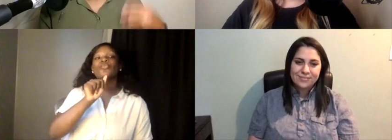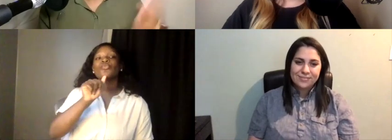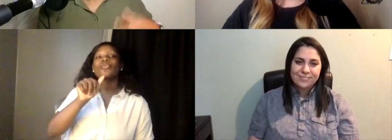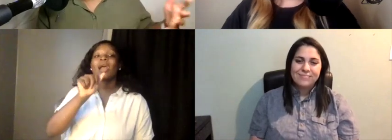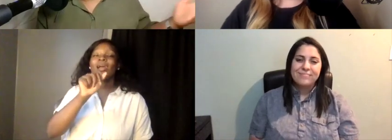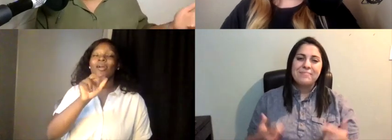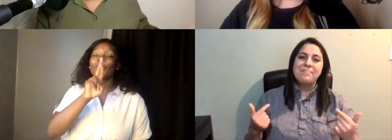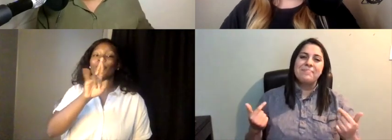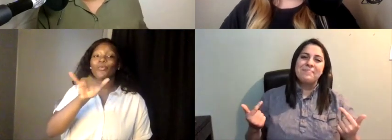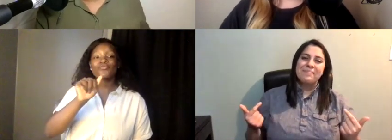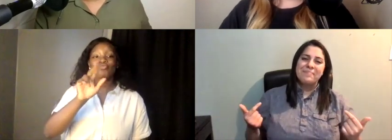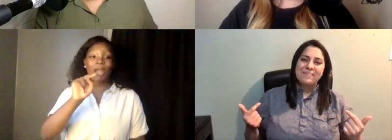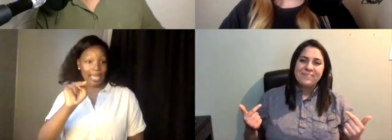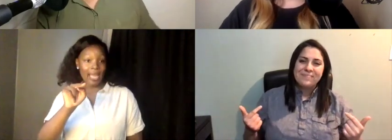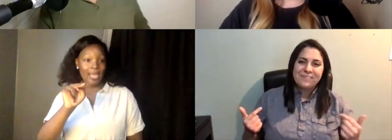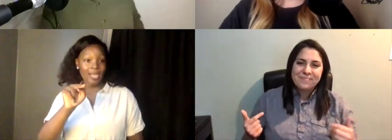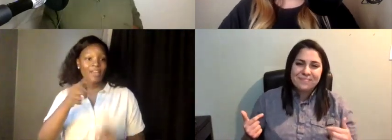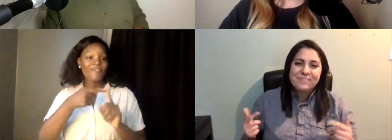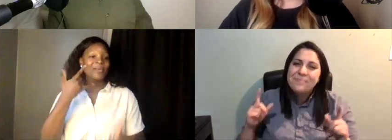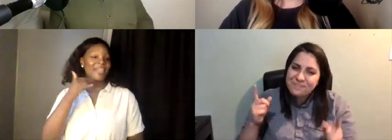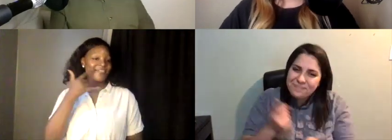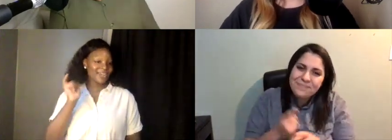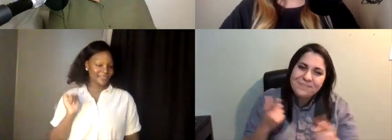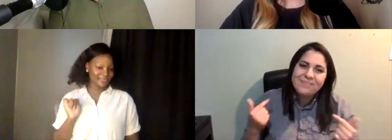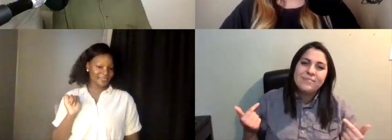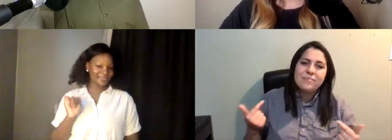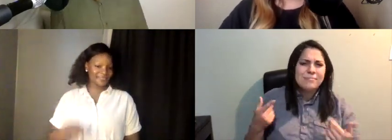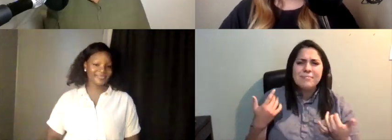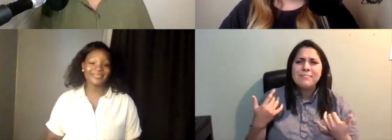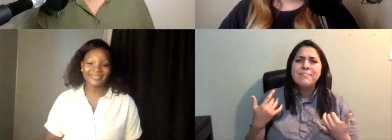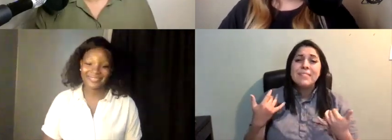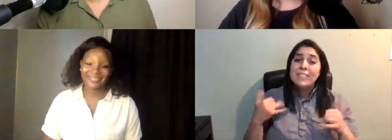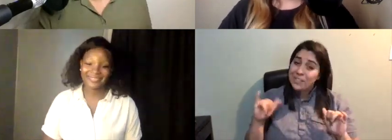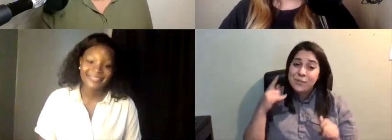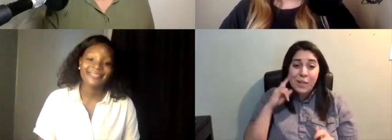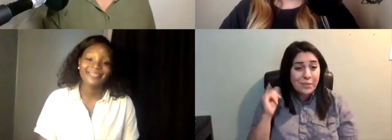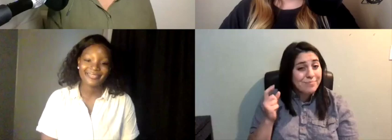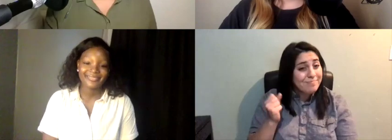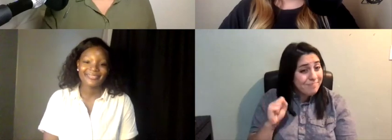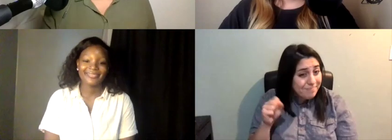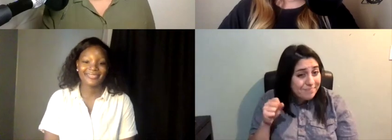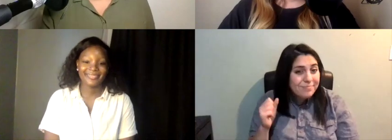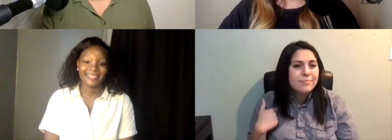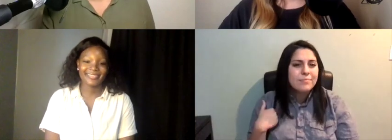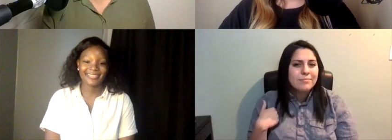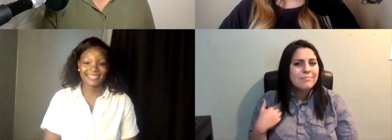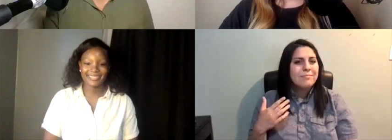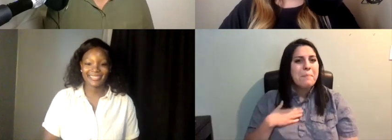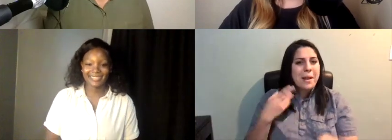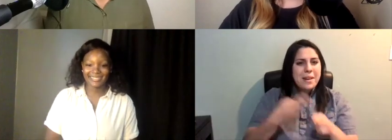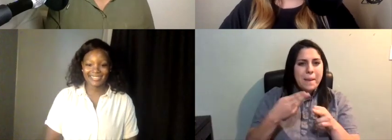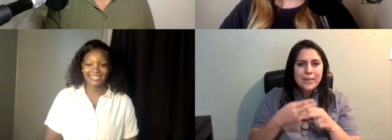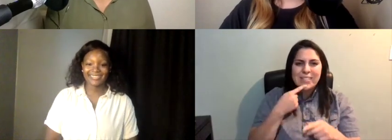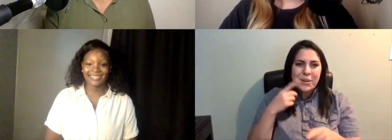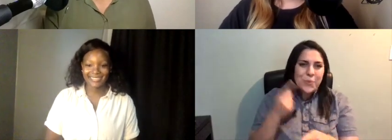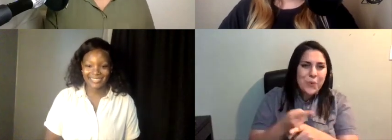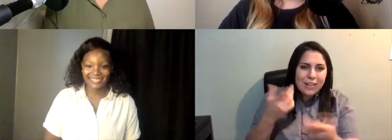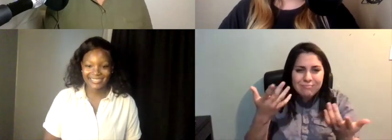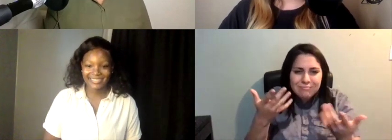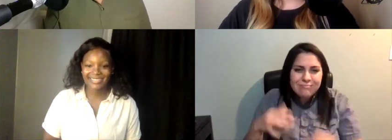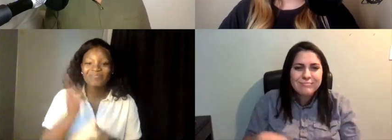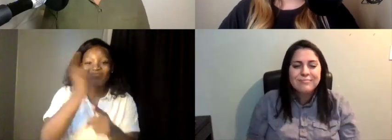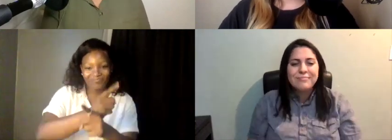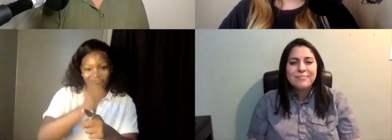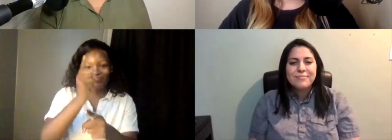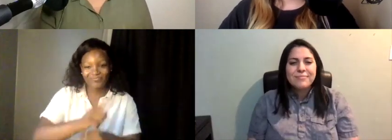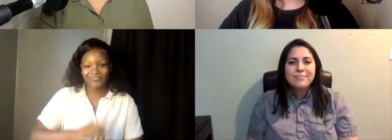And I'm still from California. But yeah. Right. Right. Still from California. Yeah. Just pronounce my name correctly. Yeah. So I